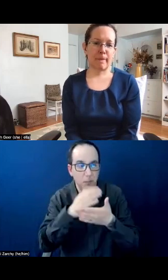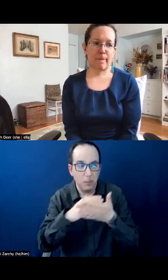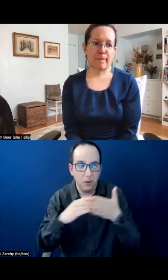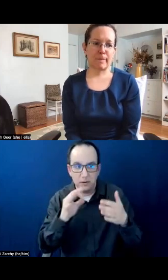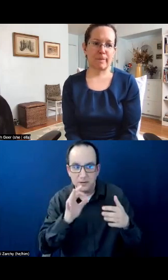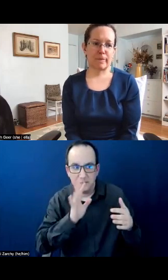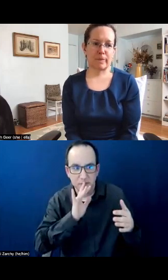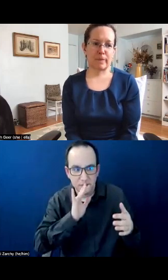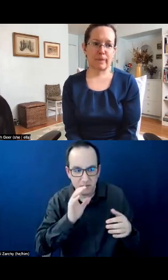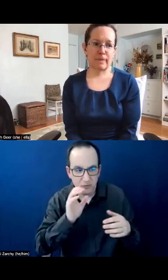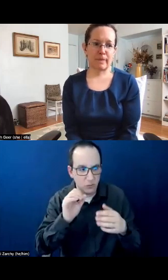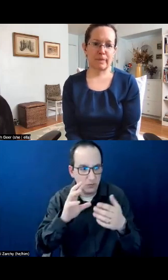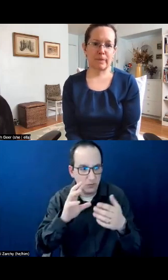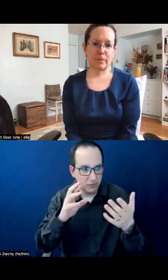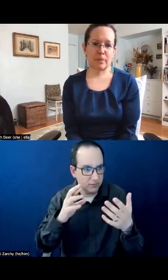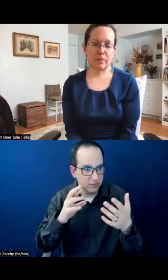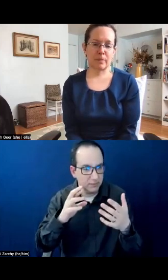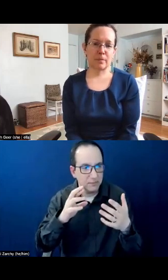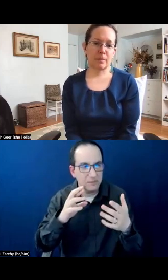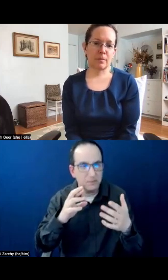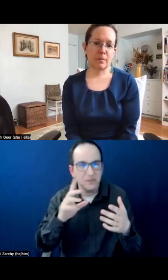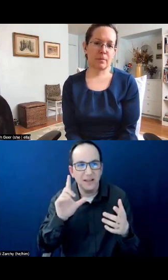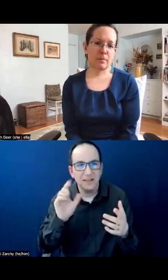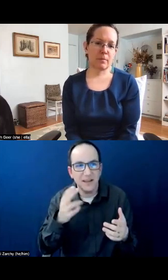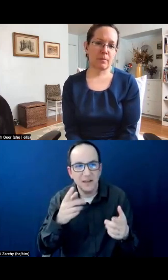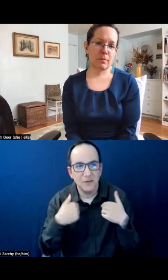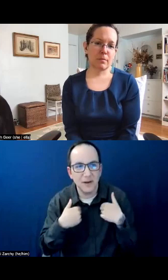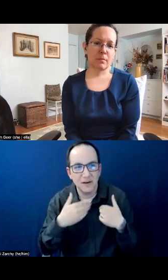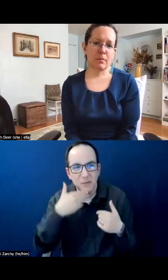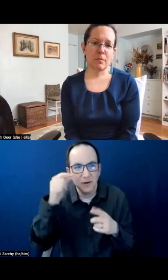Just a list of terms.